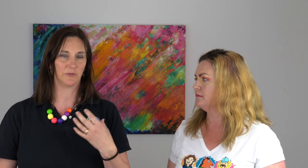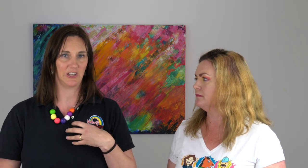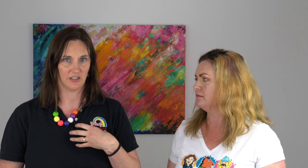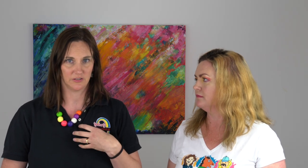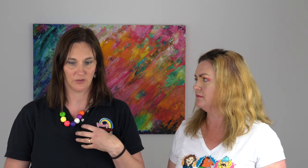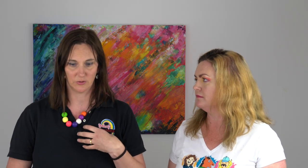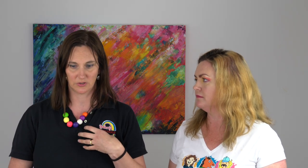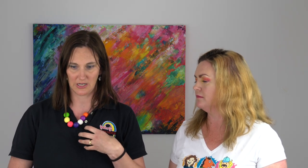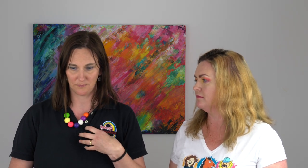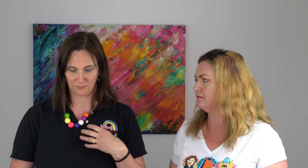fear or